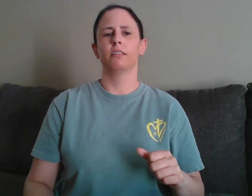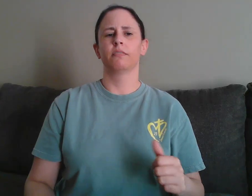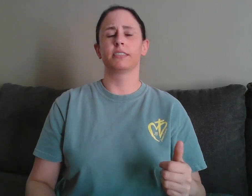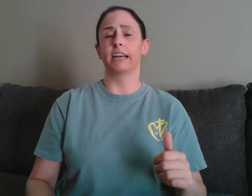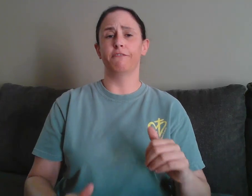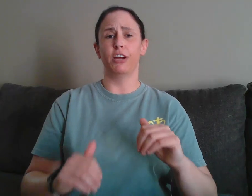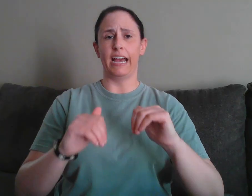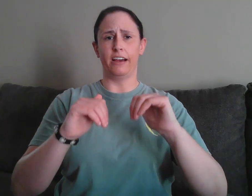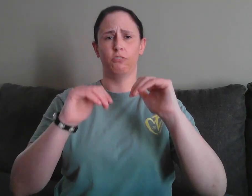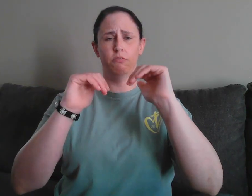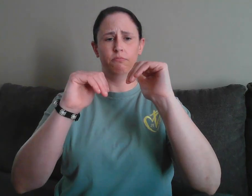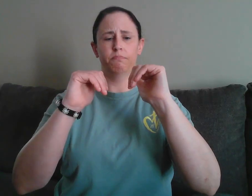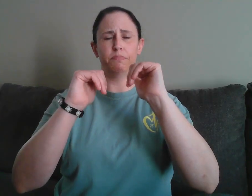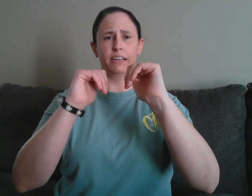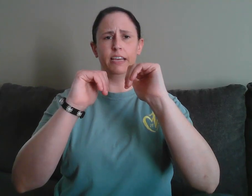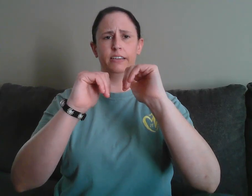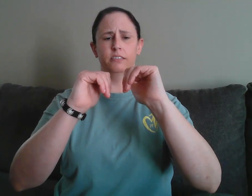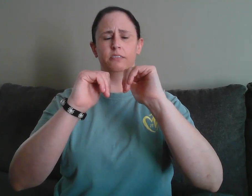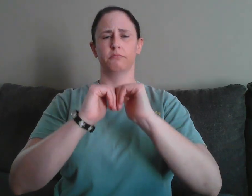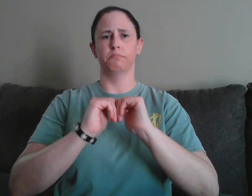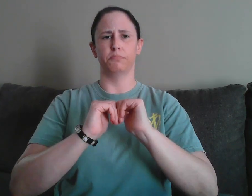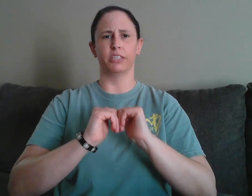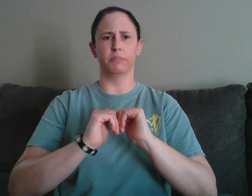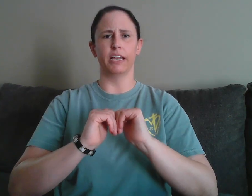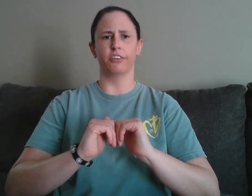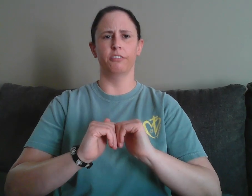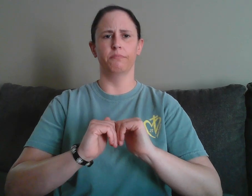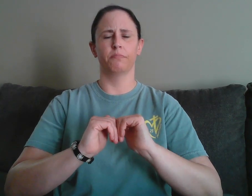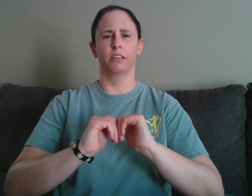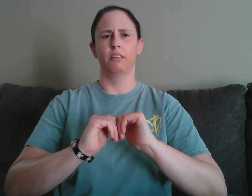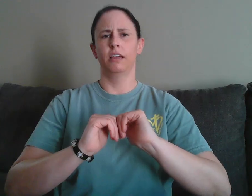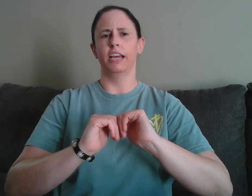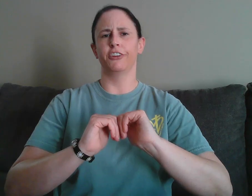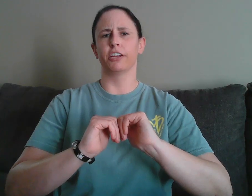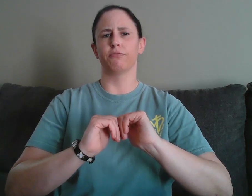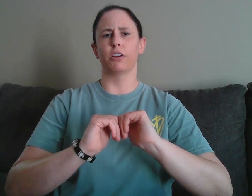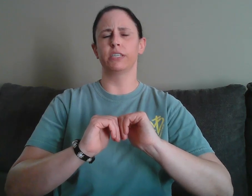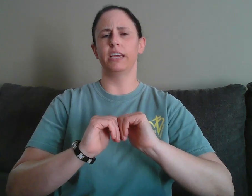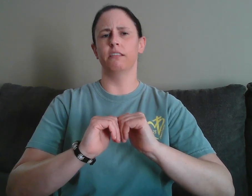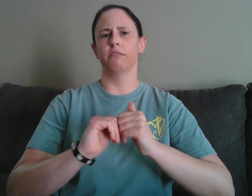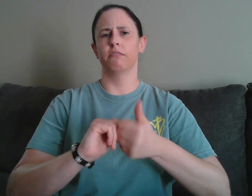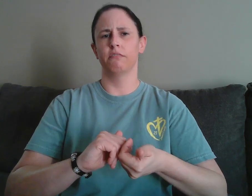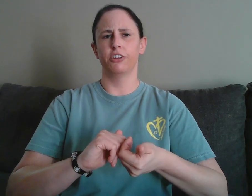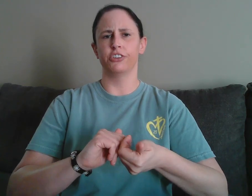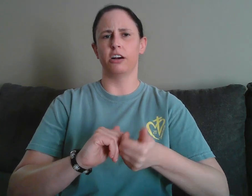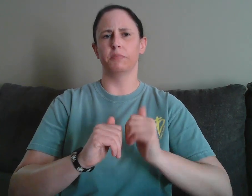The sign for how, bent hands, put them together, and you're going to rotate your dominant